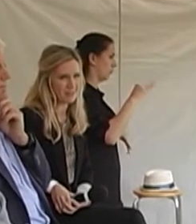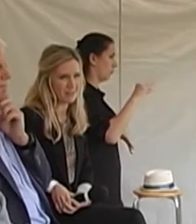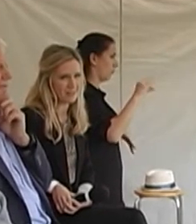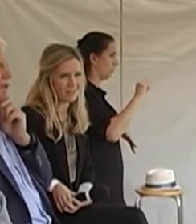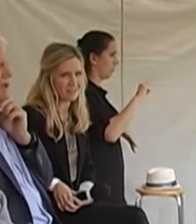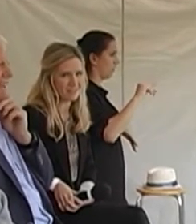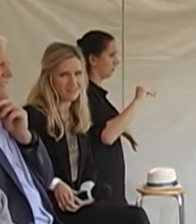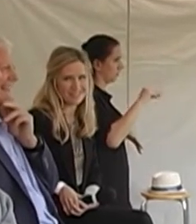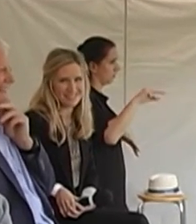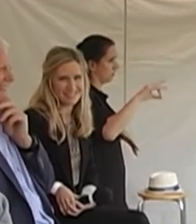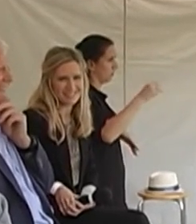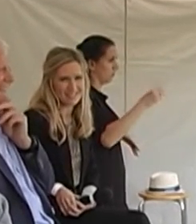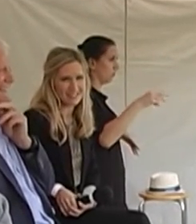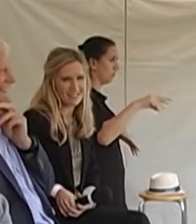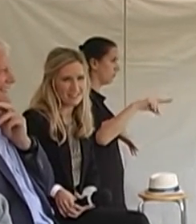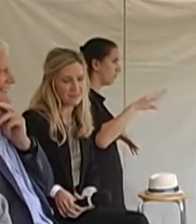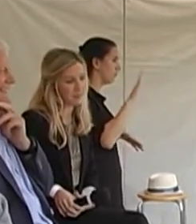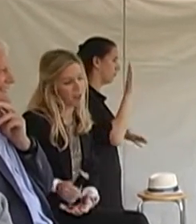everything else?